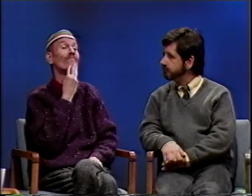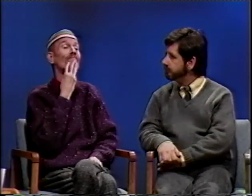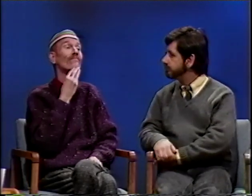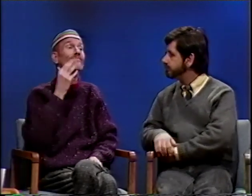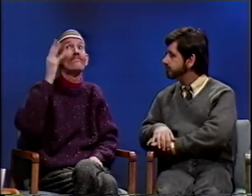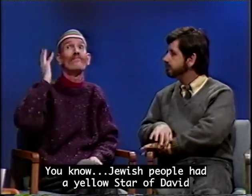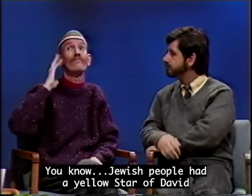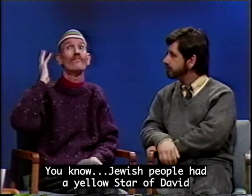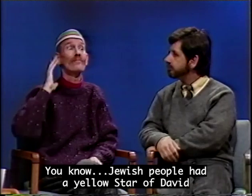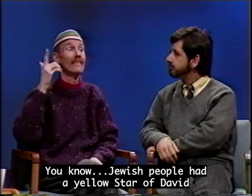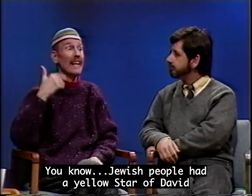You know,